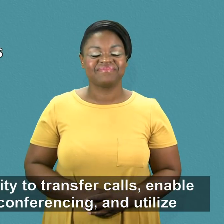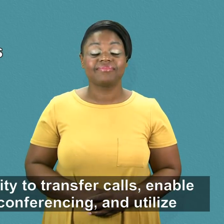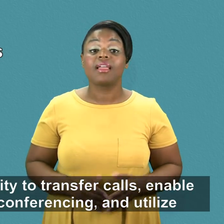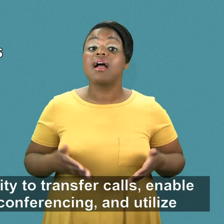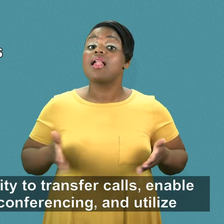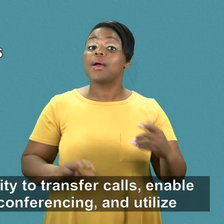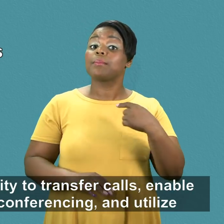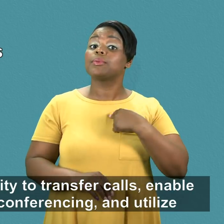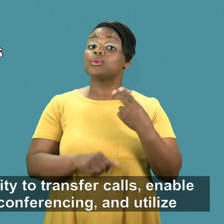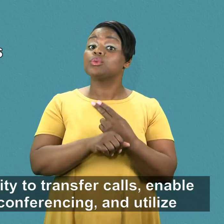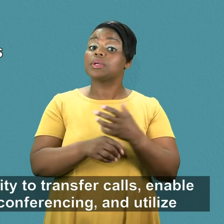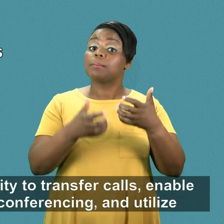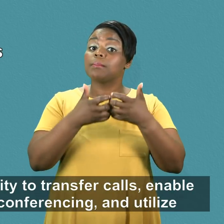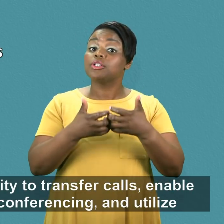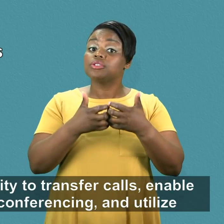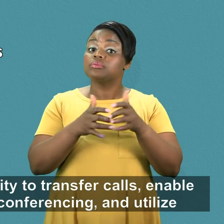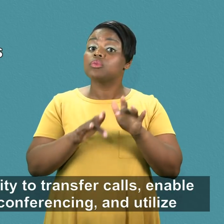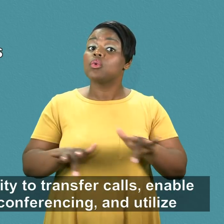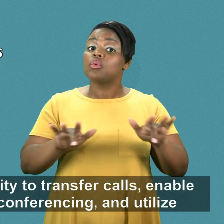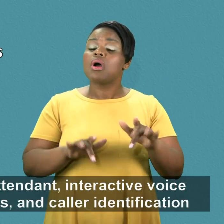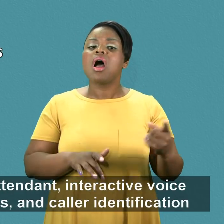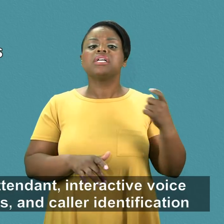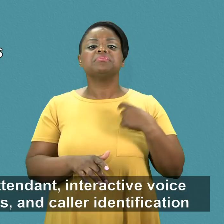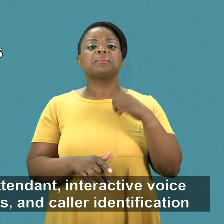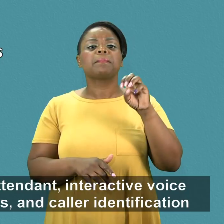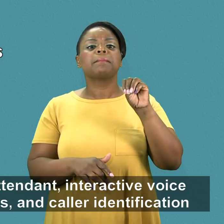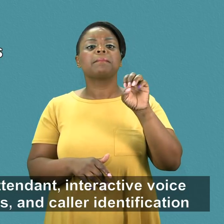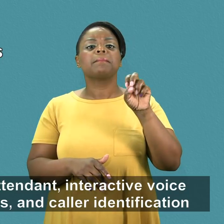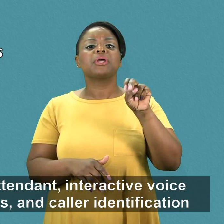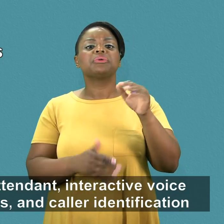and utilize the automated attendant,